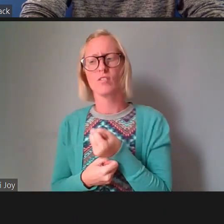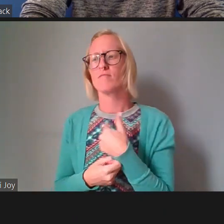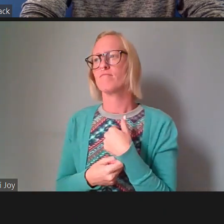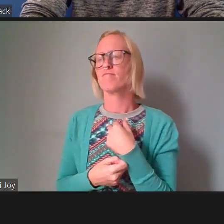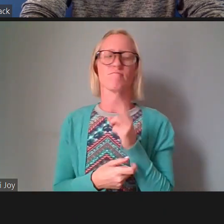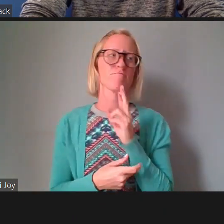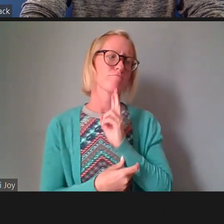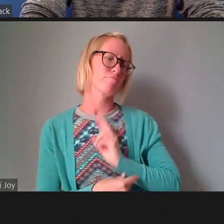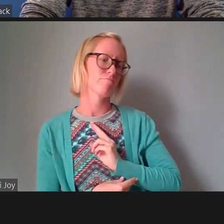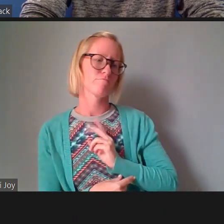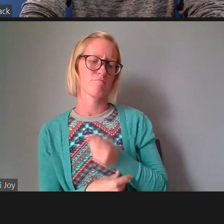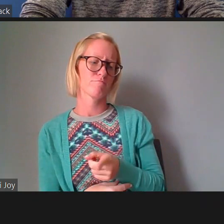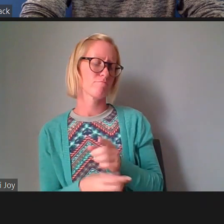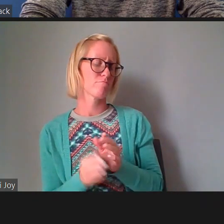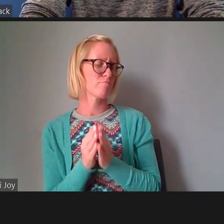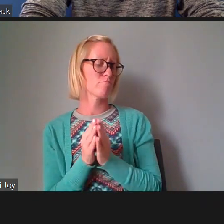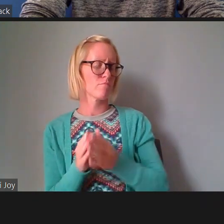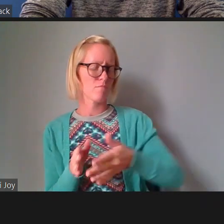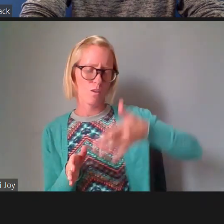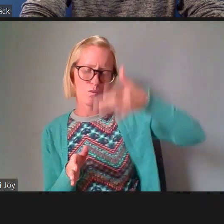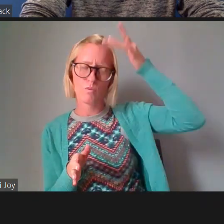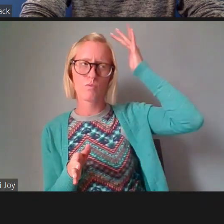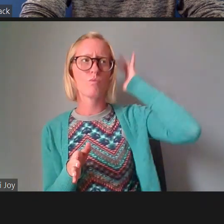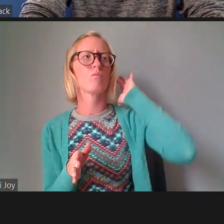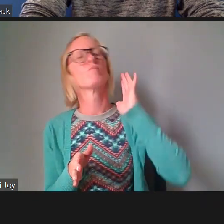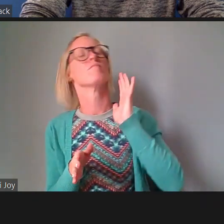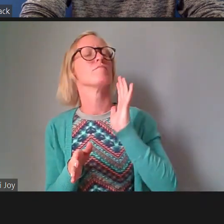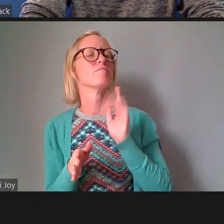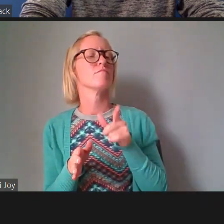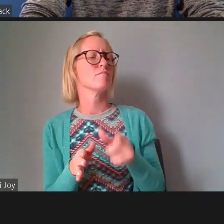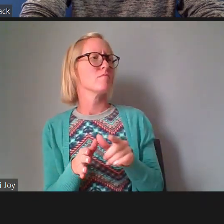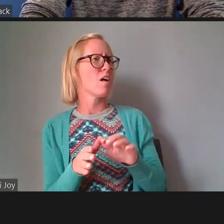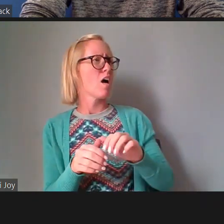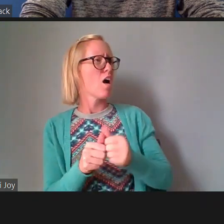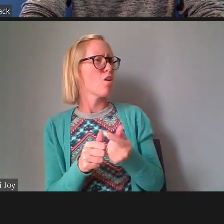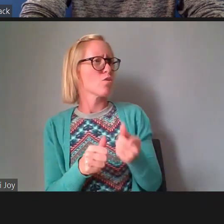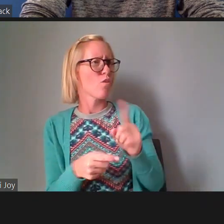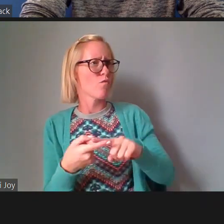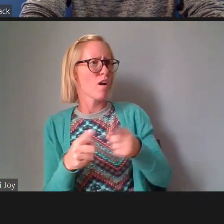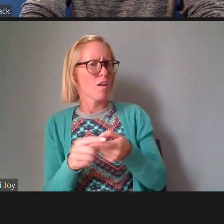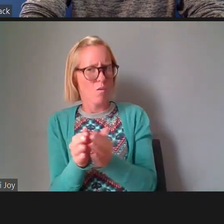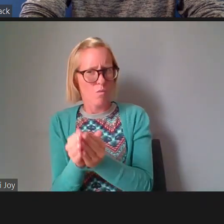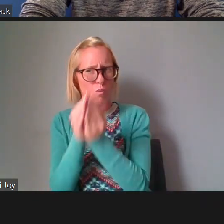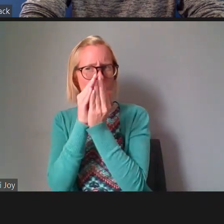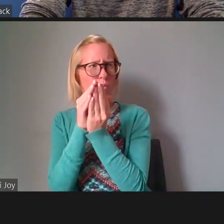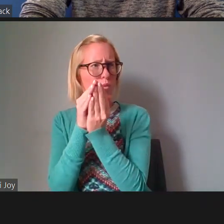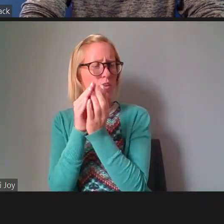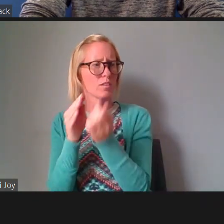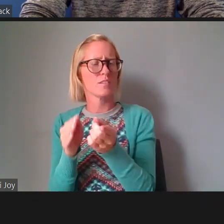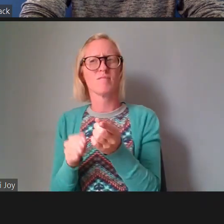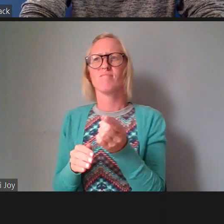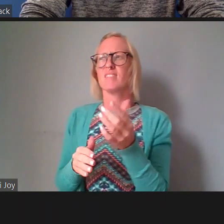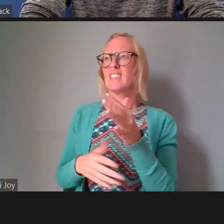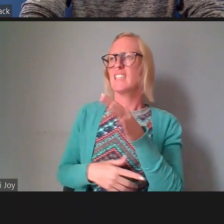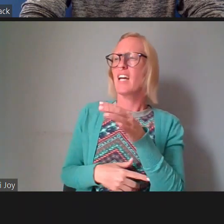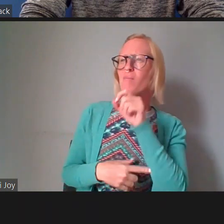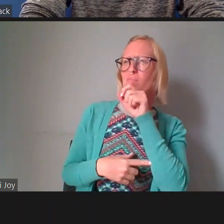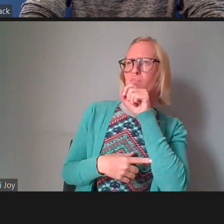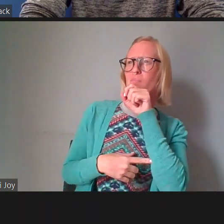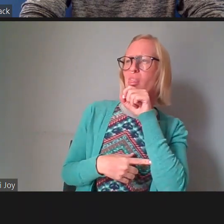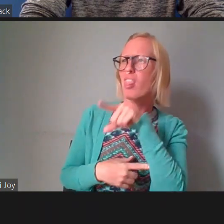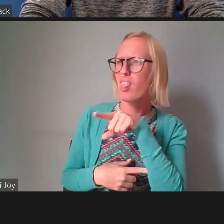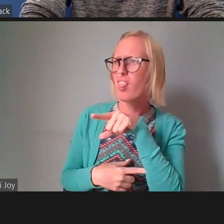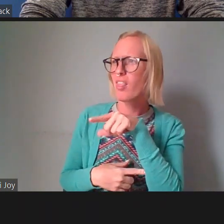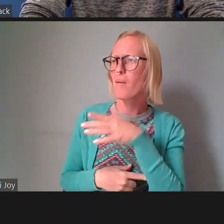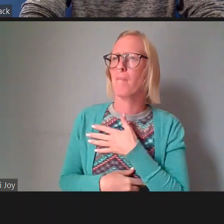Ralph pushed back his fair hair. How did your friend blow the conch? He kind of spat, said Piggy. My